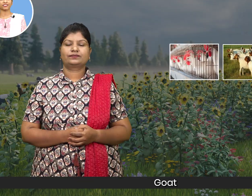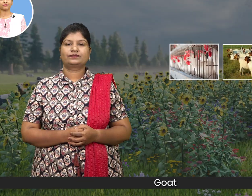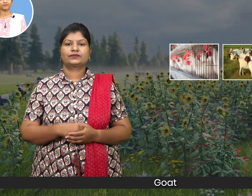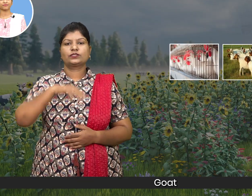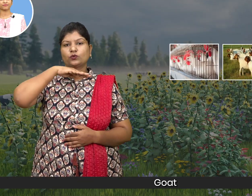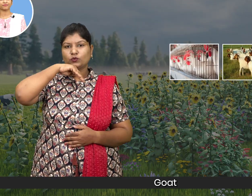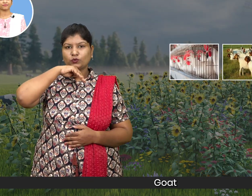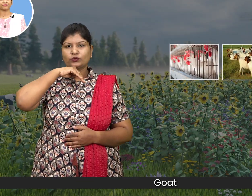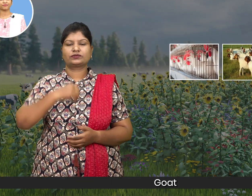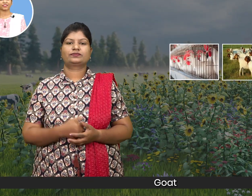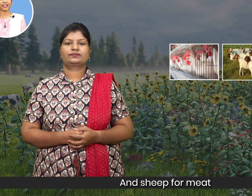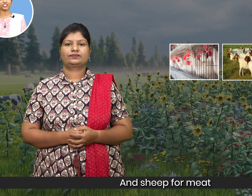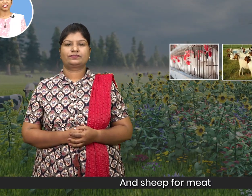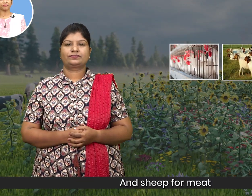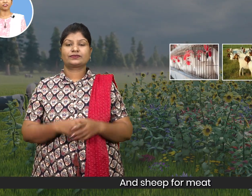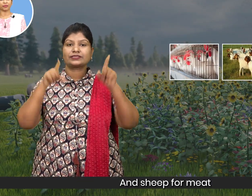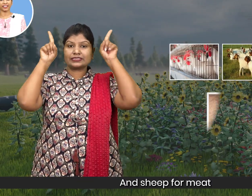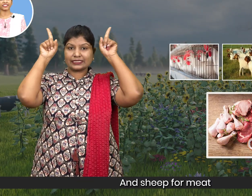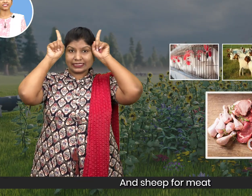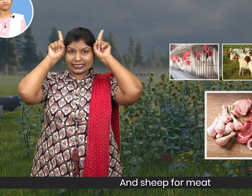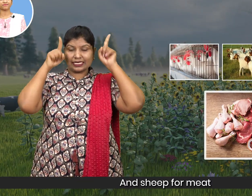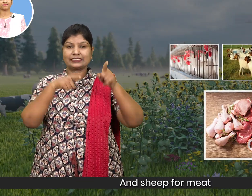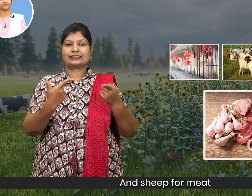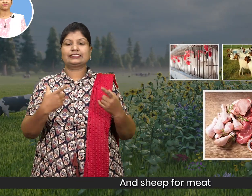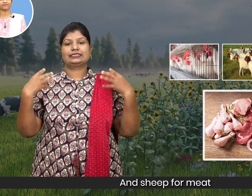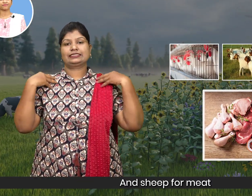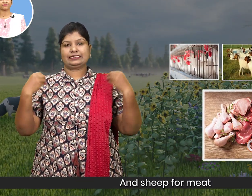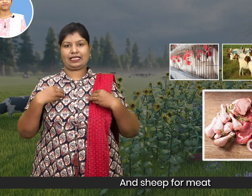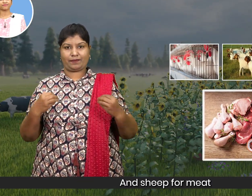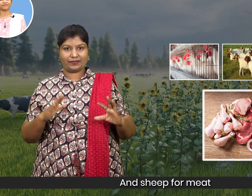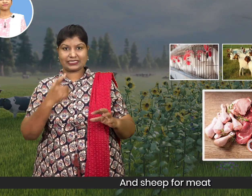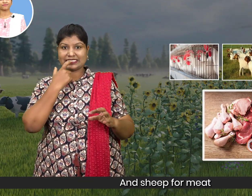goat and sheep for meat,